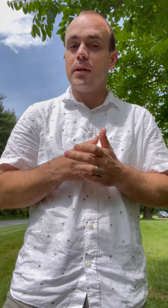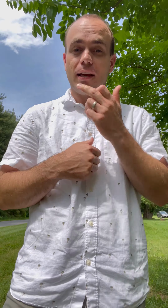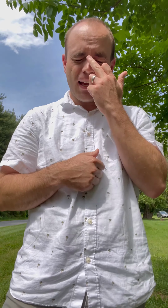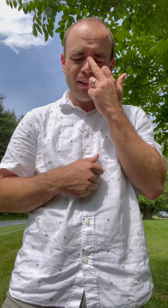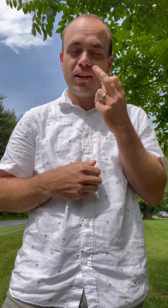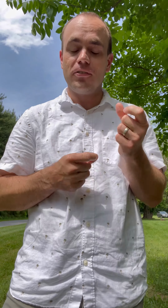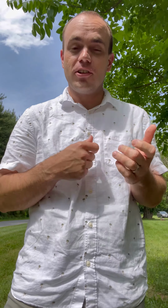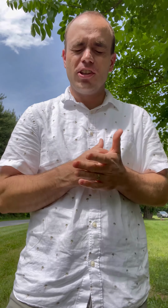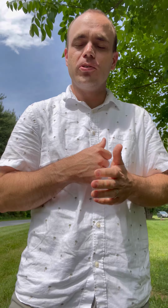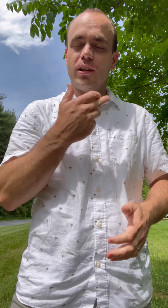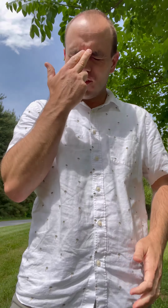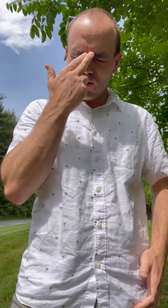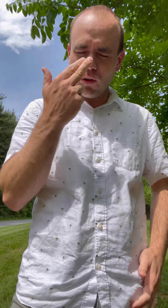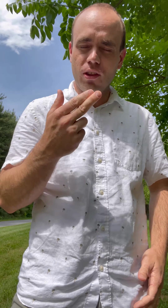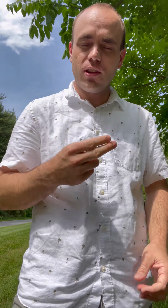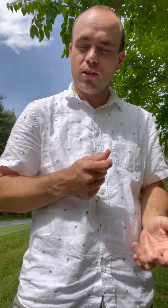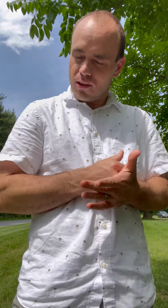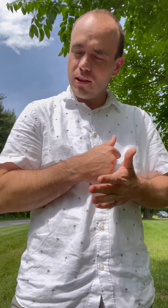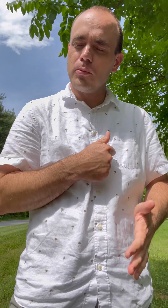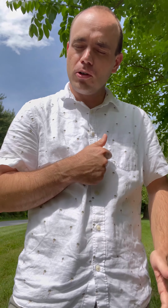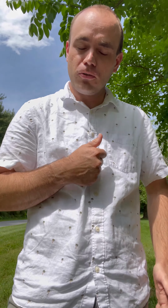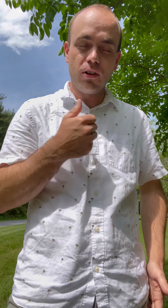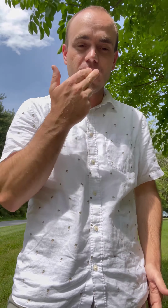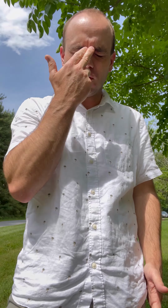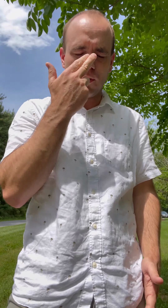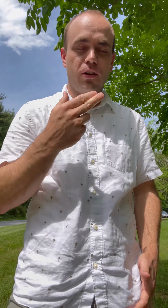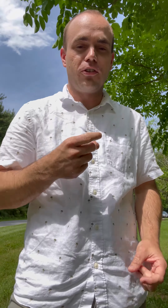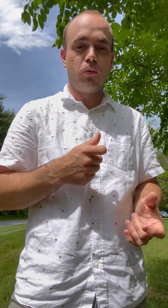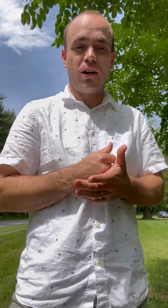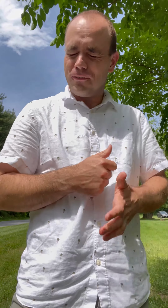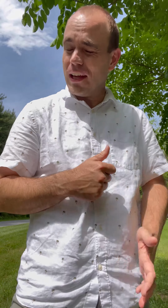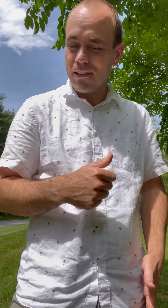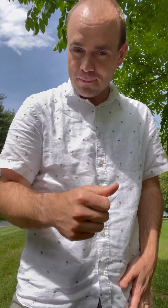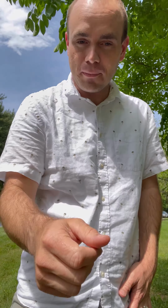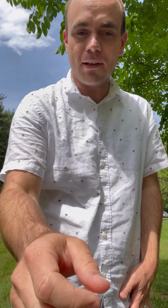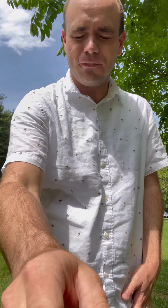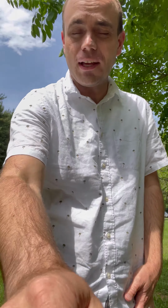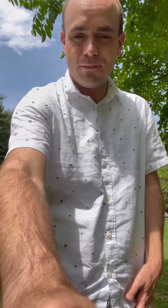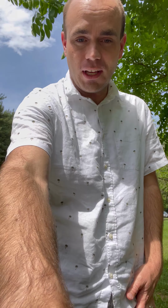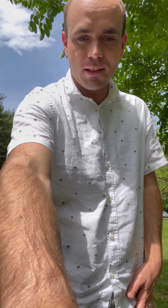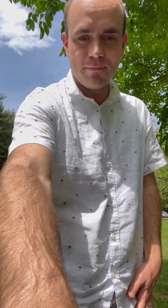I love you. Enjoy the beautiful day wherever you are. But bye.